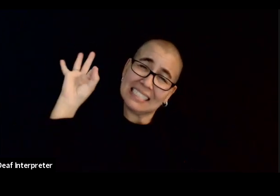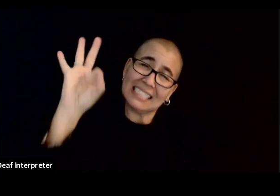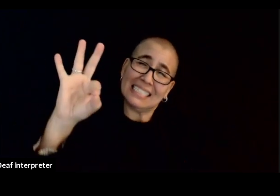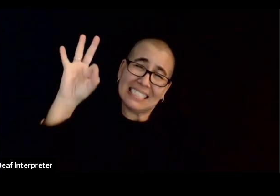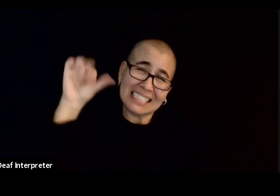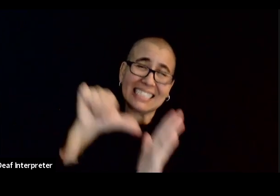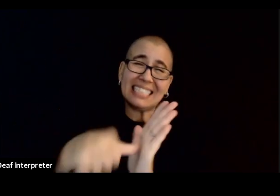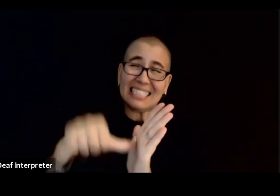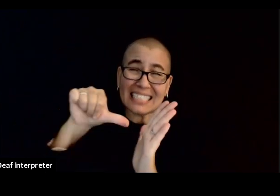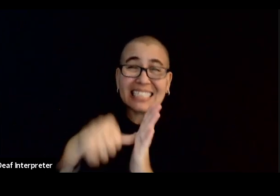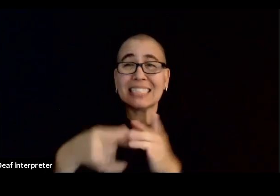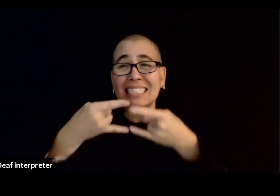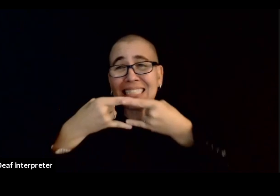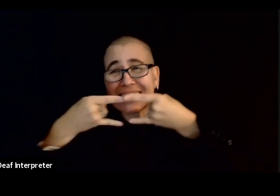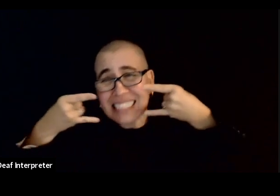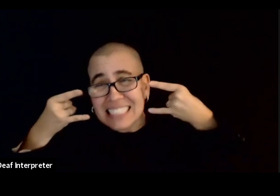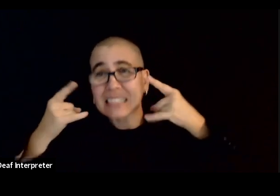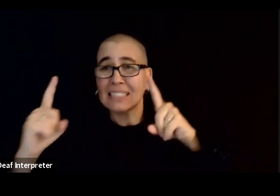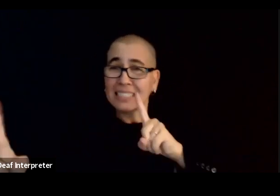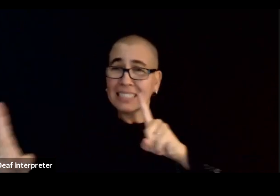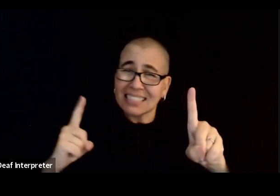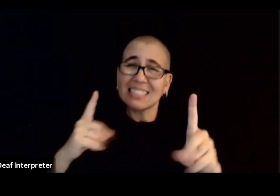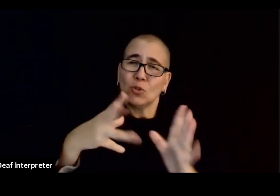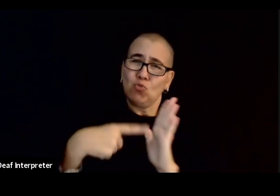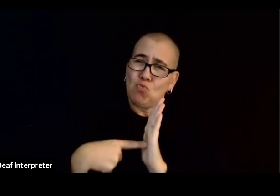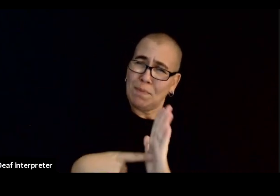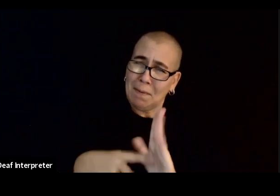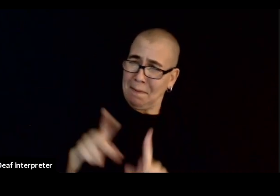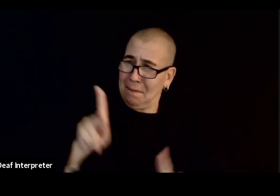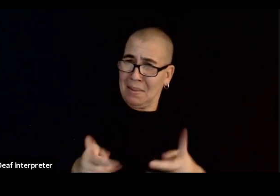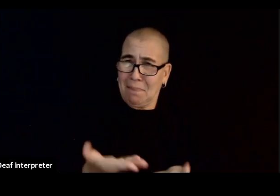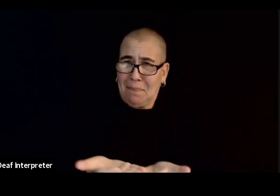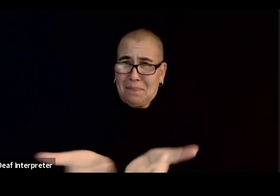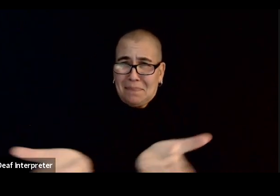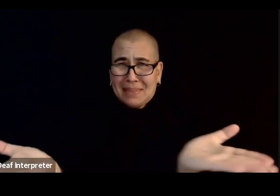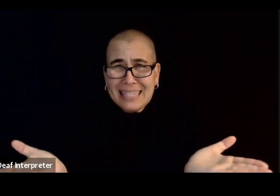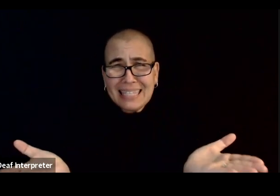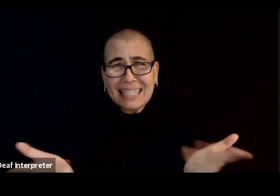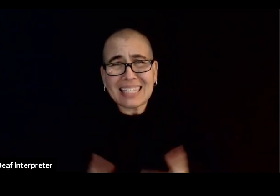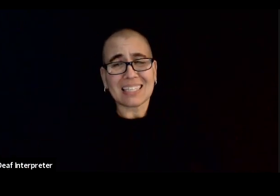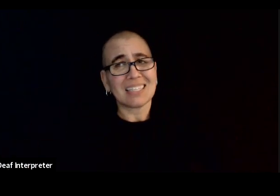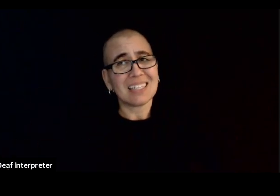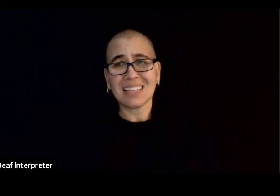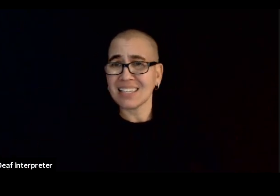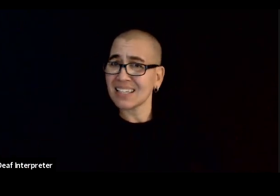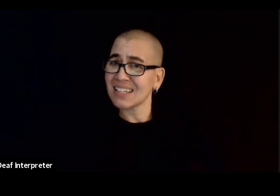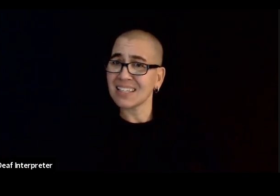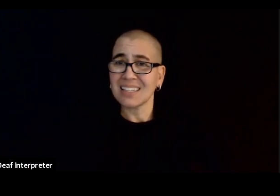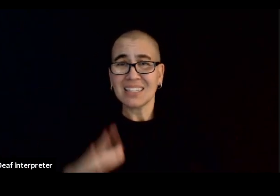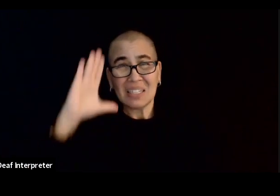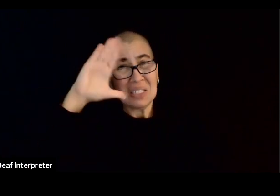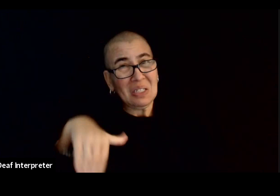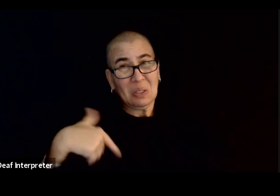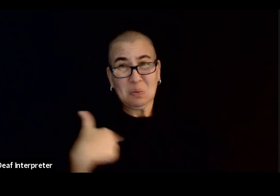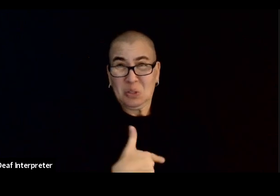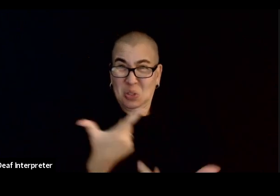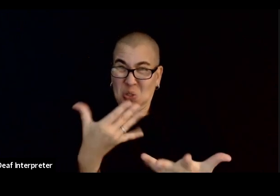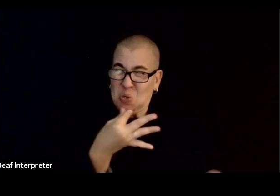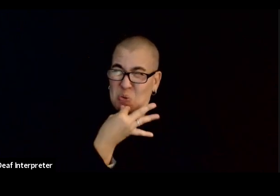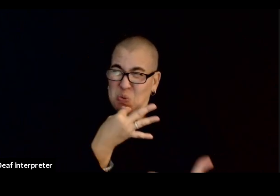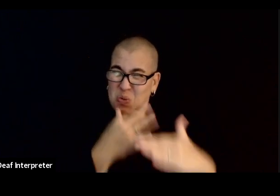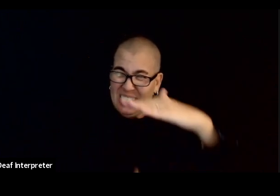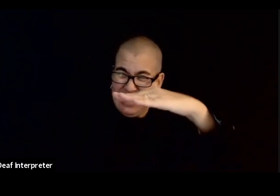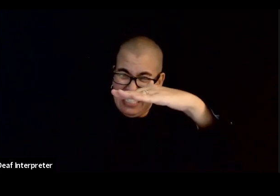getting closer and closer with every passing day to having 100,000 cases. That's 100,000 Minnesotans. We